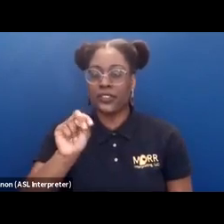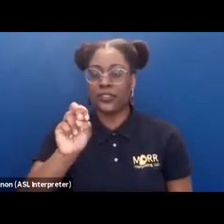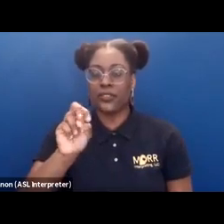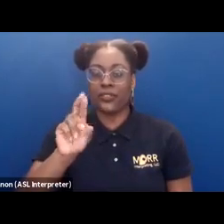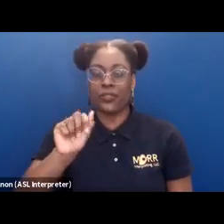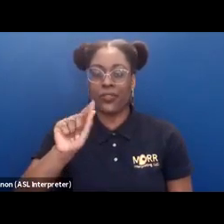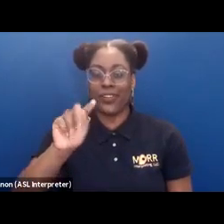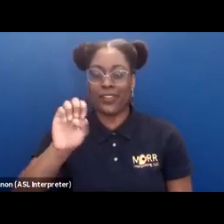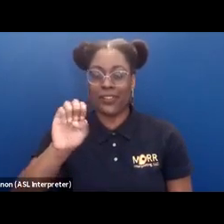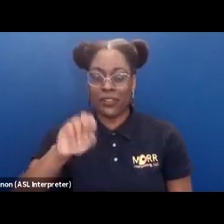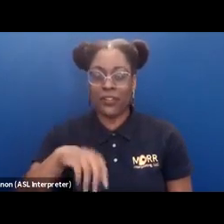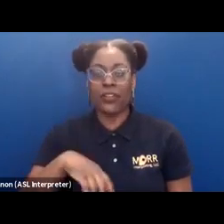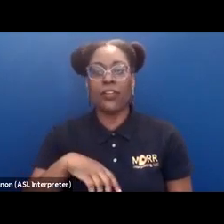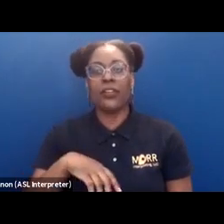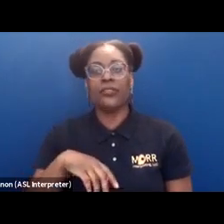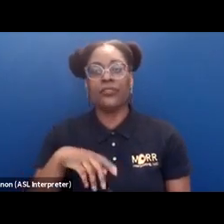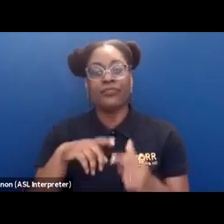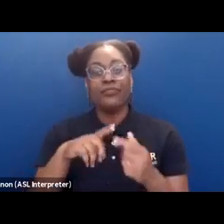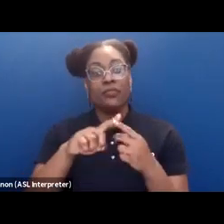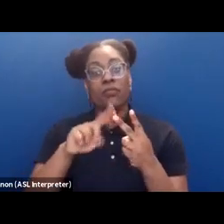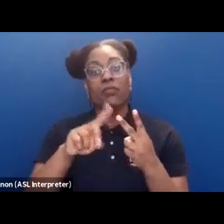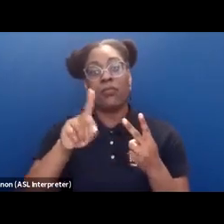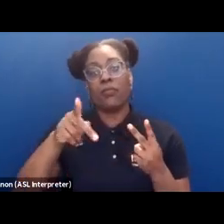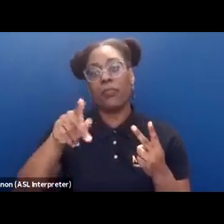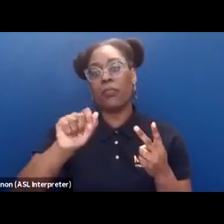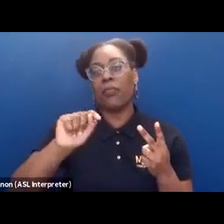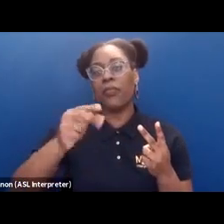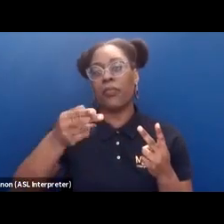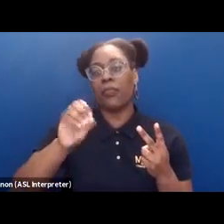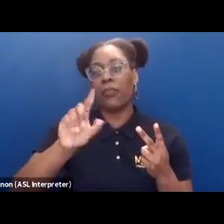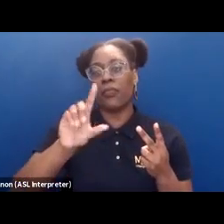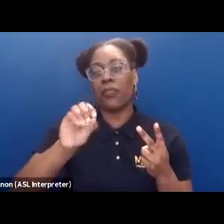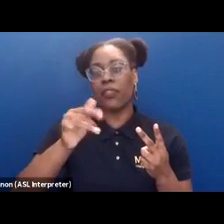Degenerate, pathological,